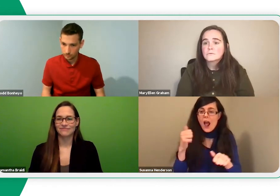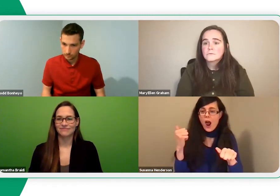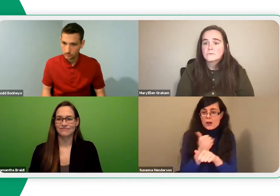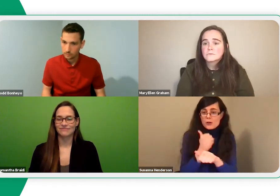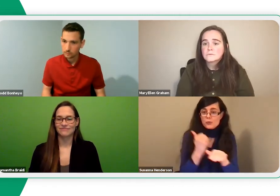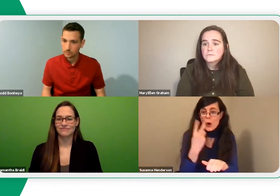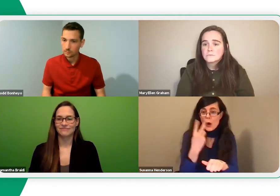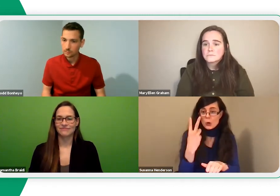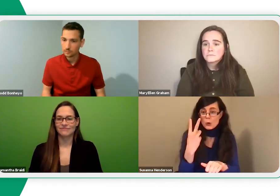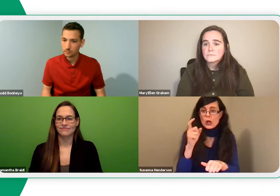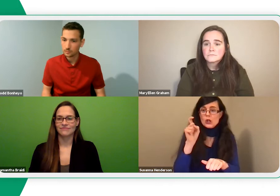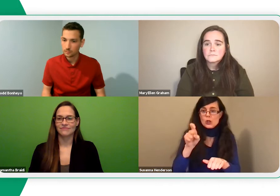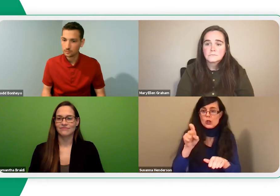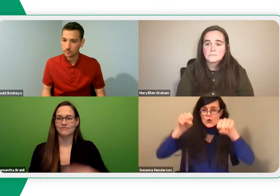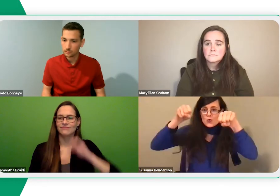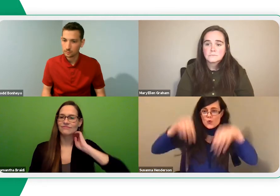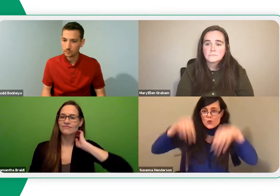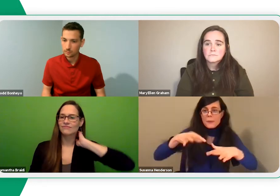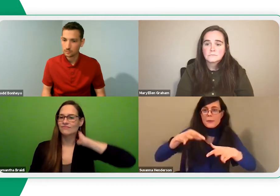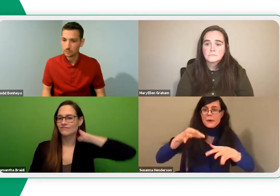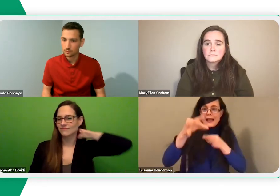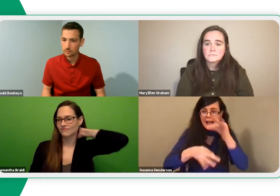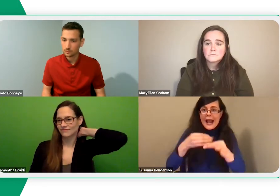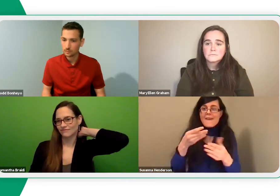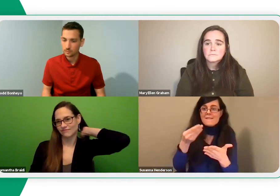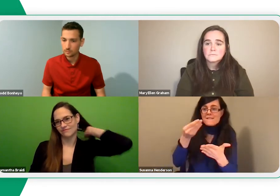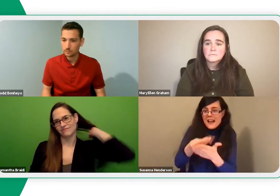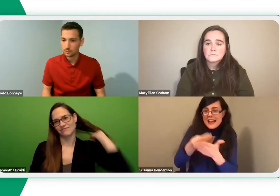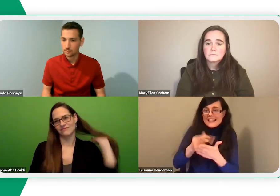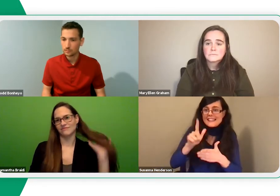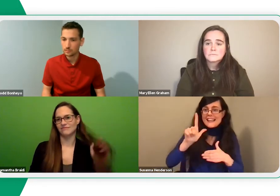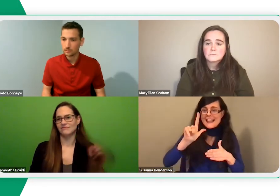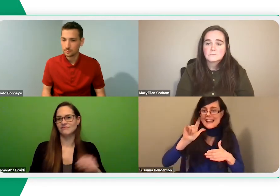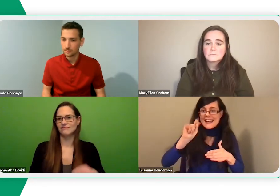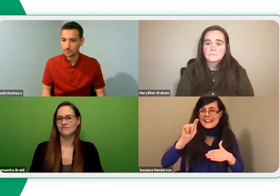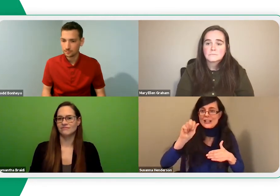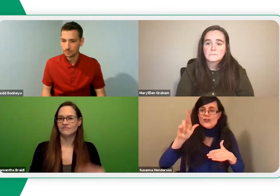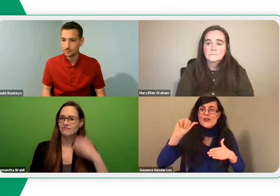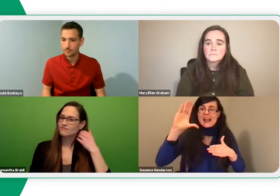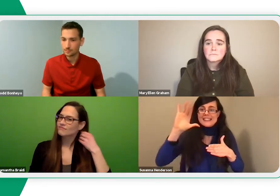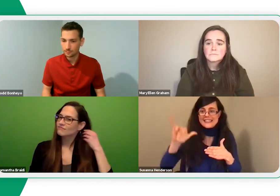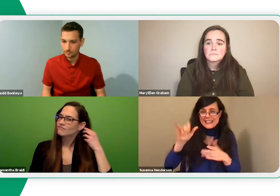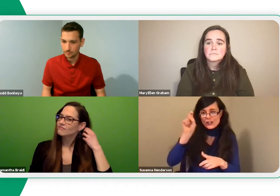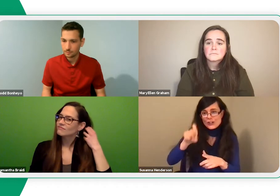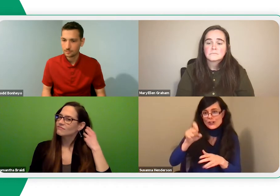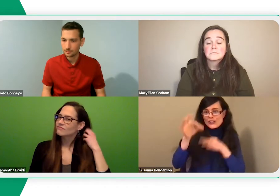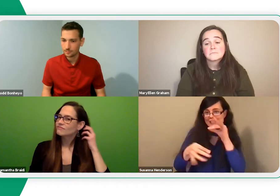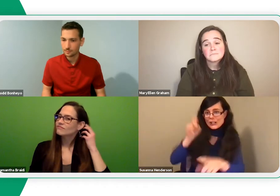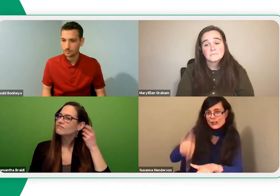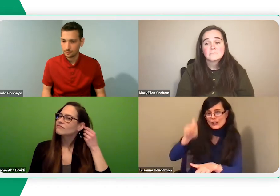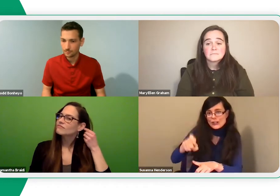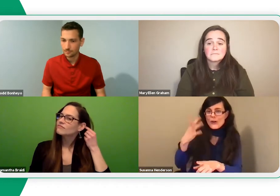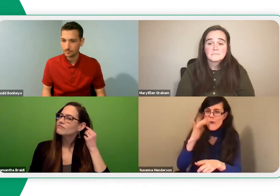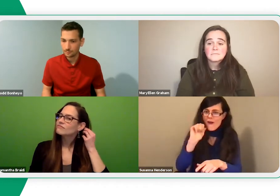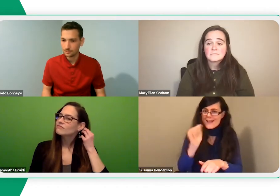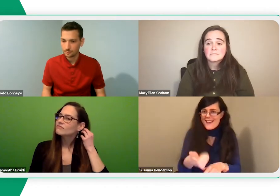So I saw on Facebook that Algebra 2 should be dropped in school and instead they